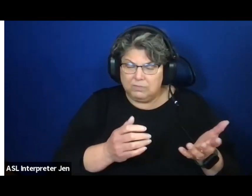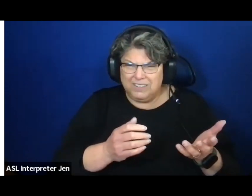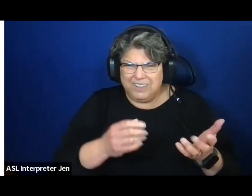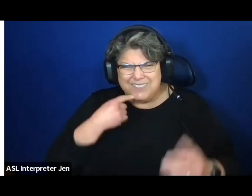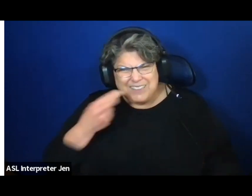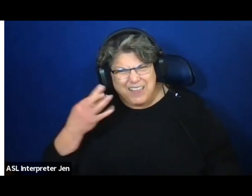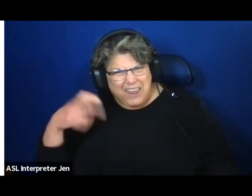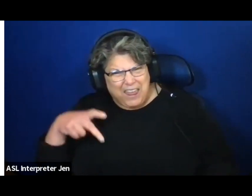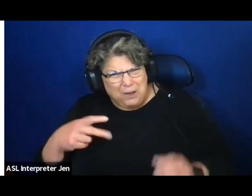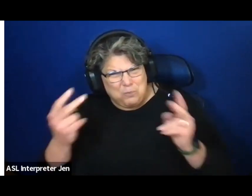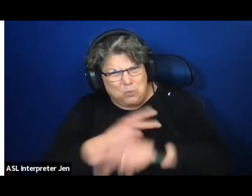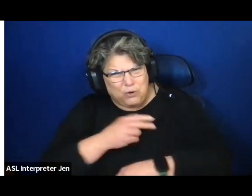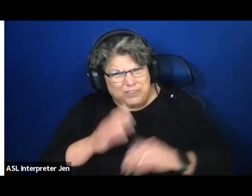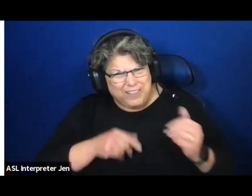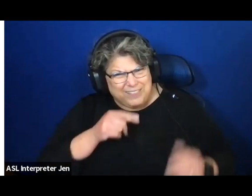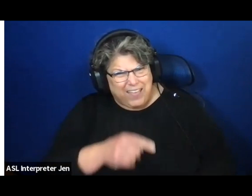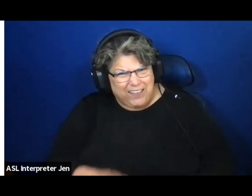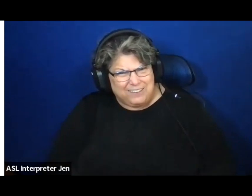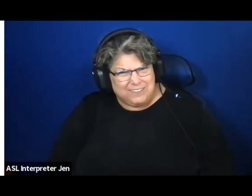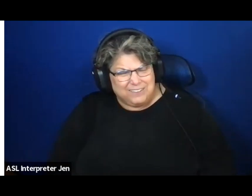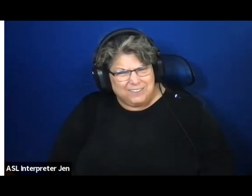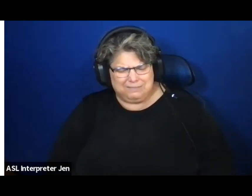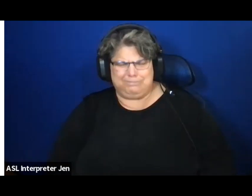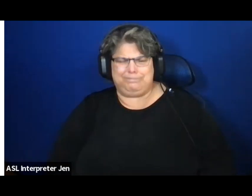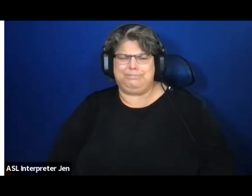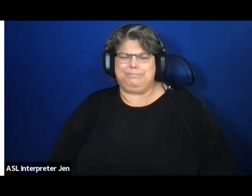this was more dangerous.